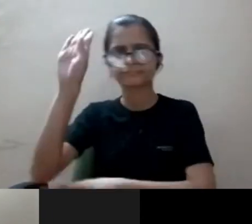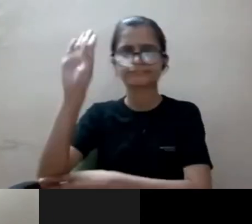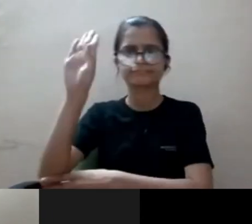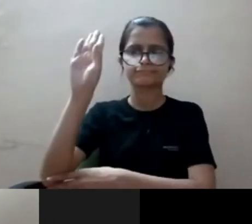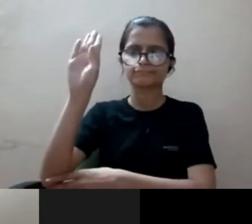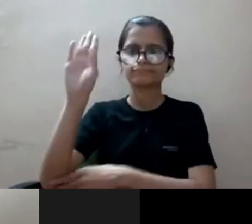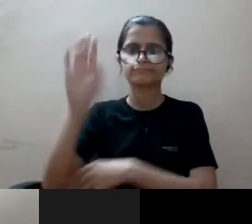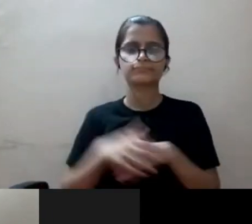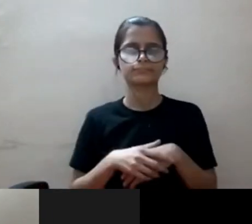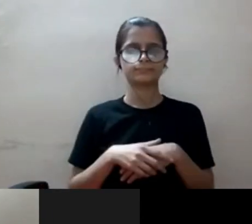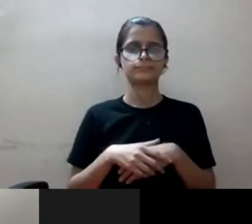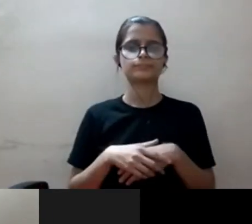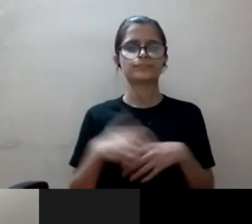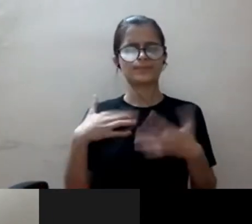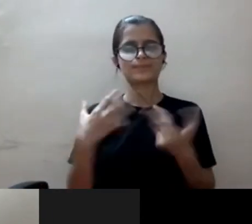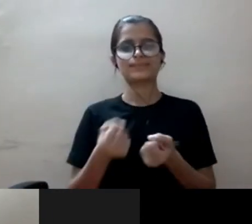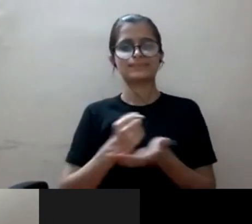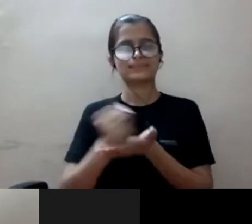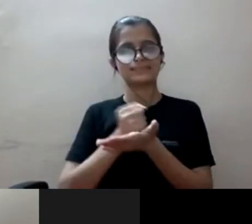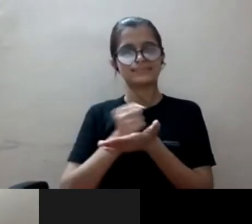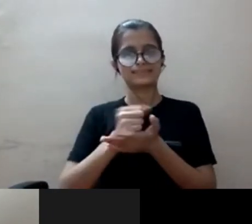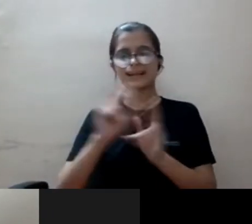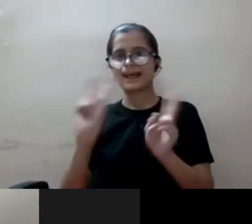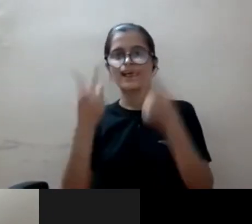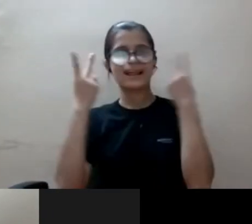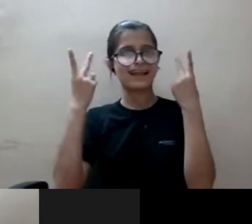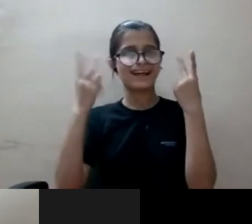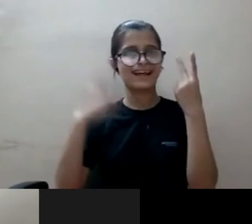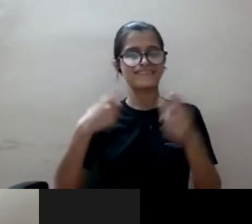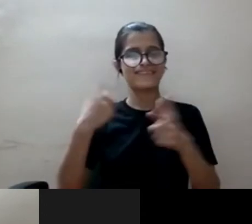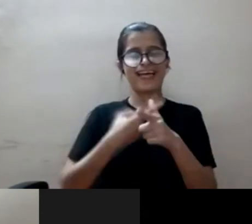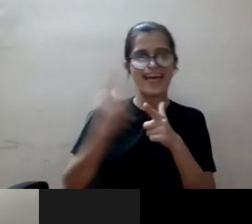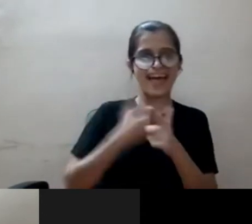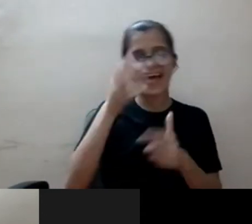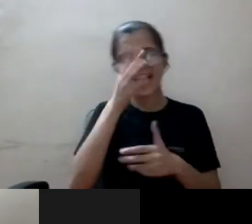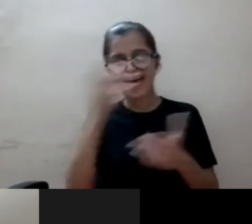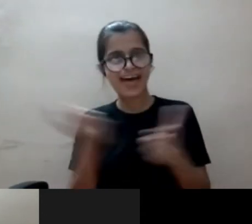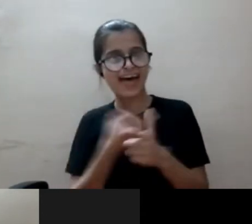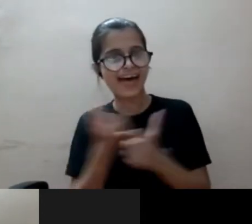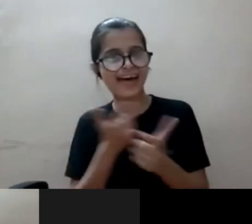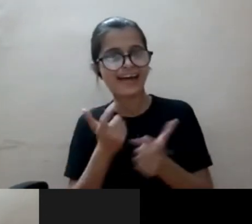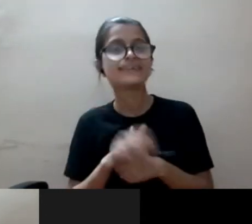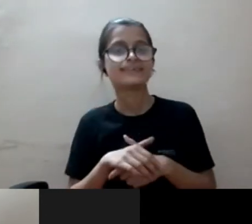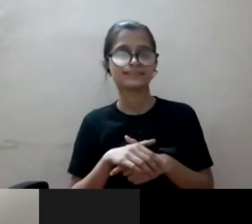Oh, I was just trying to write something strange and funny. And I thought, if you were the Tsar of